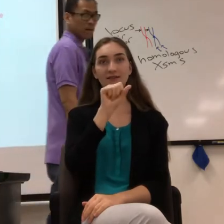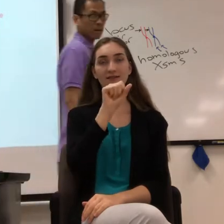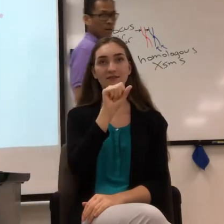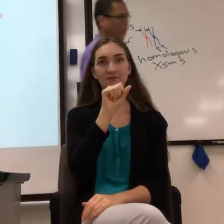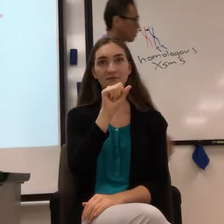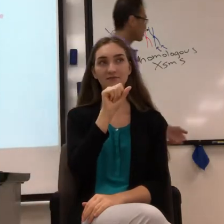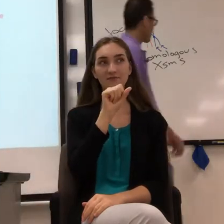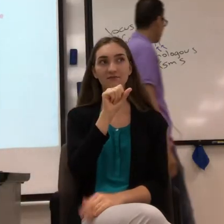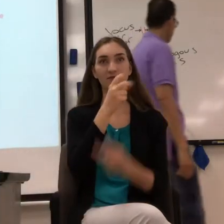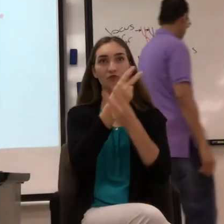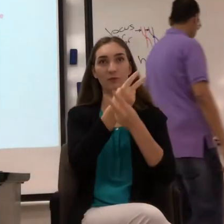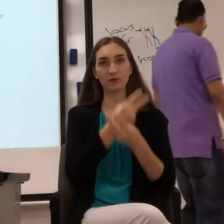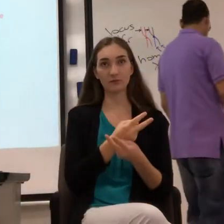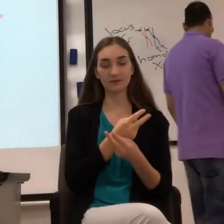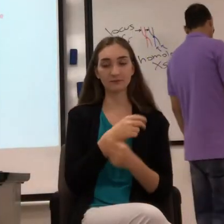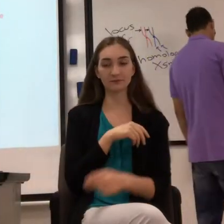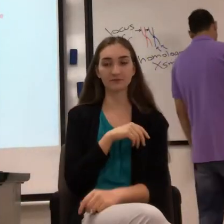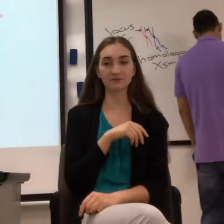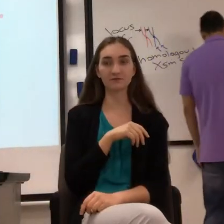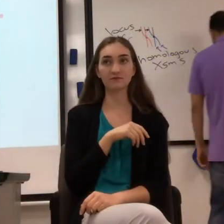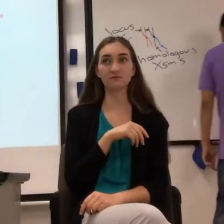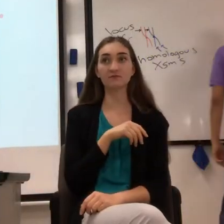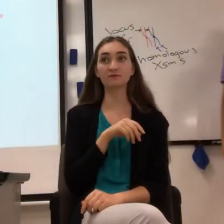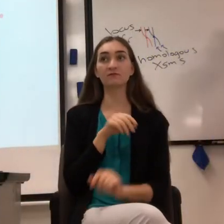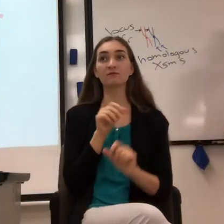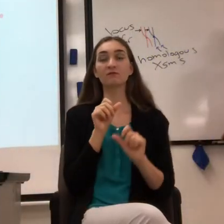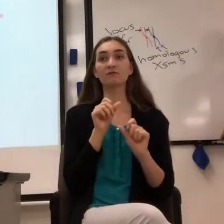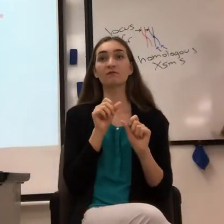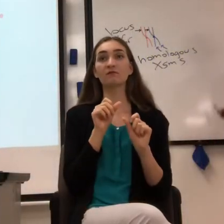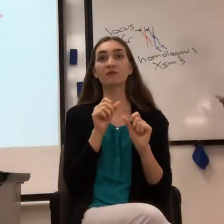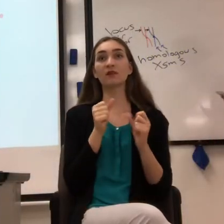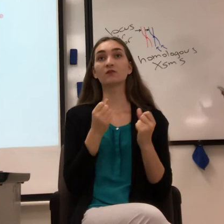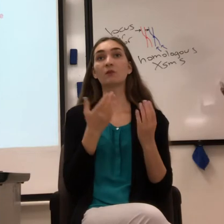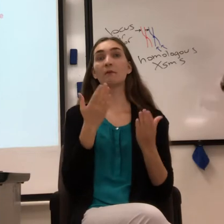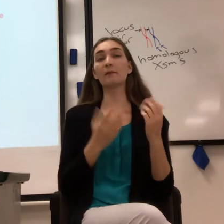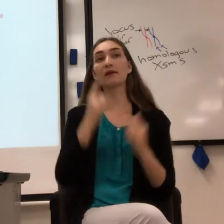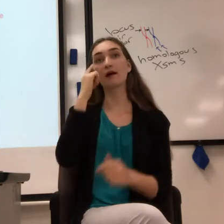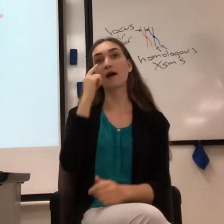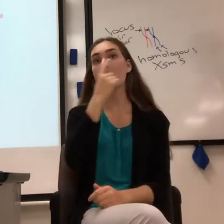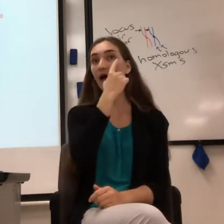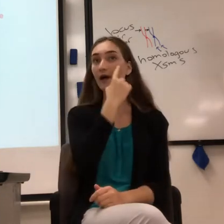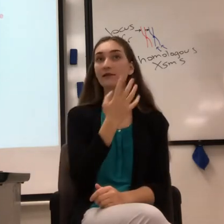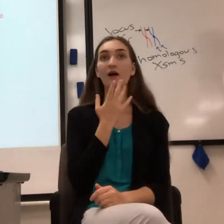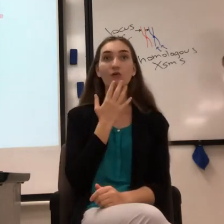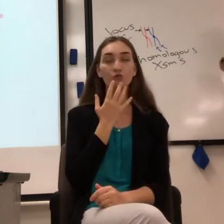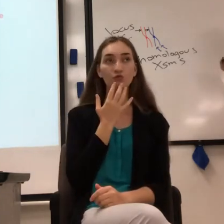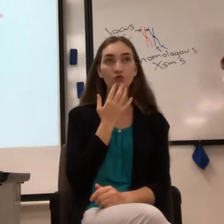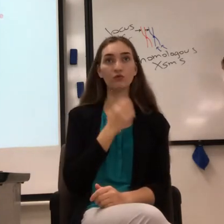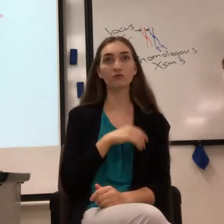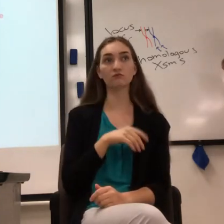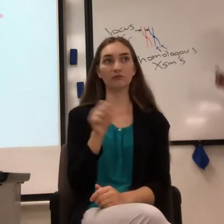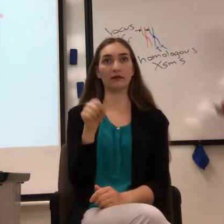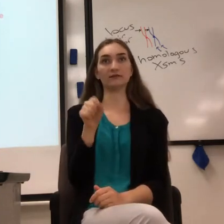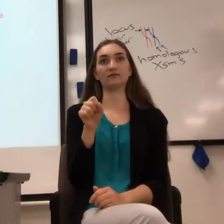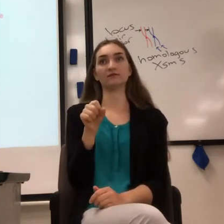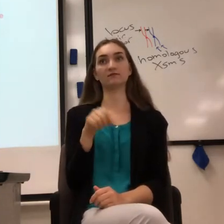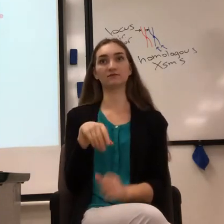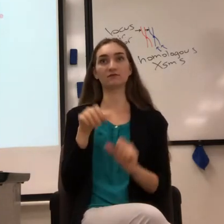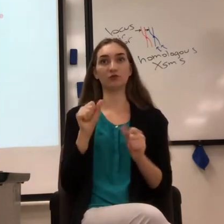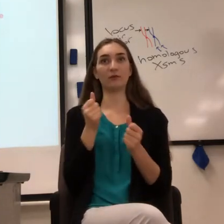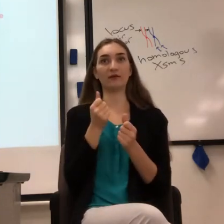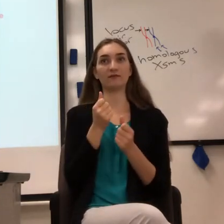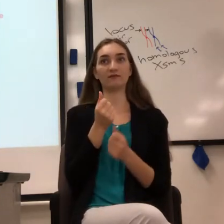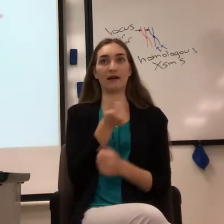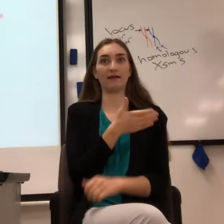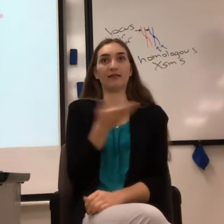Yeah, homologous. Okay, so, could it be like your eye color? Or yeah, it could be eye color. It could be anything. Oh.